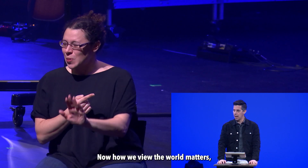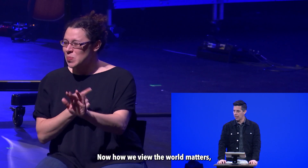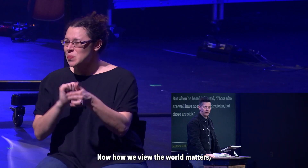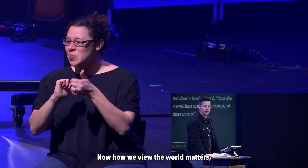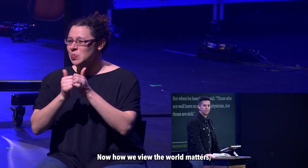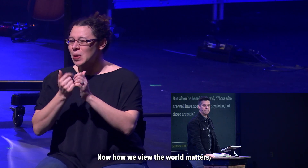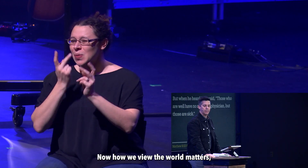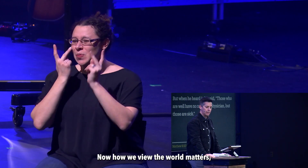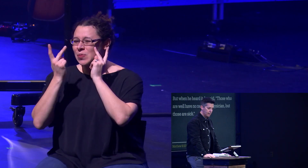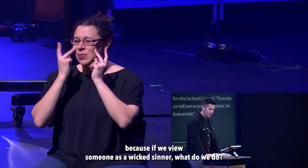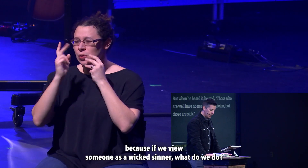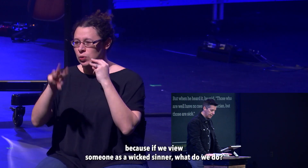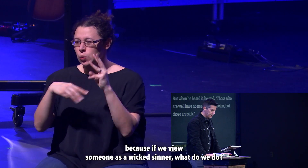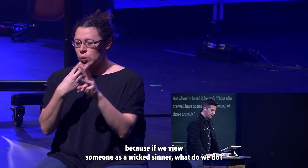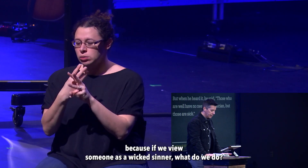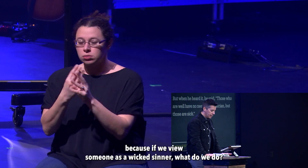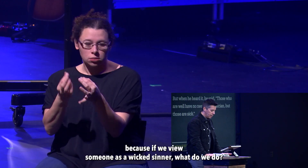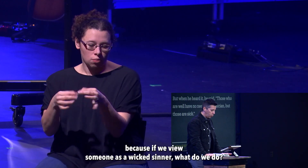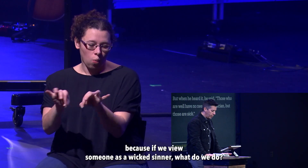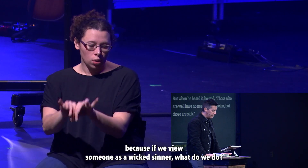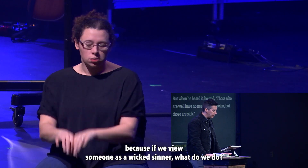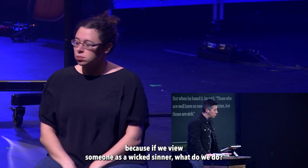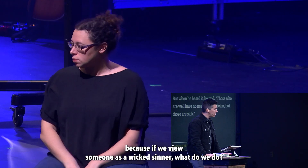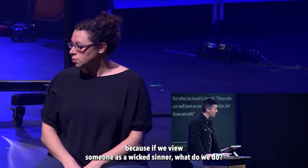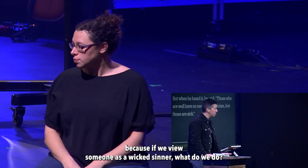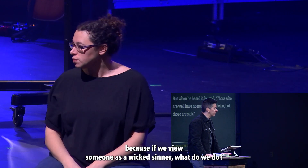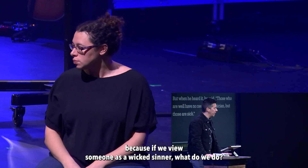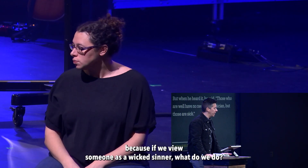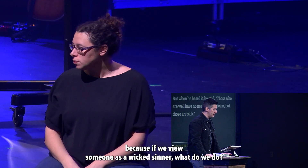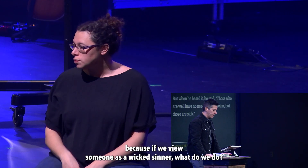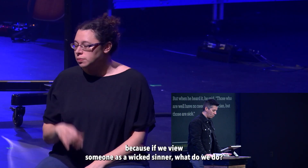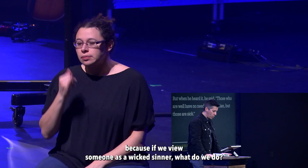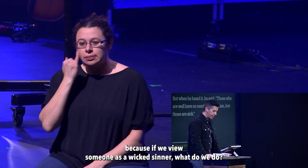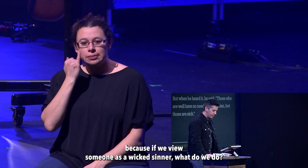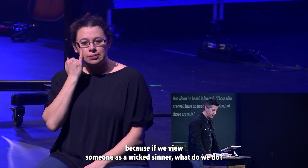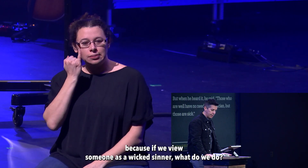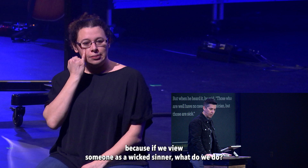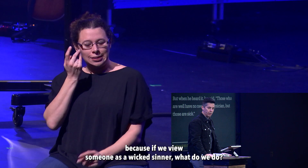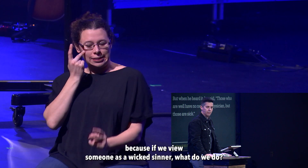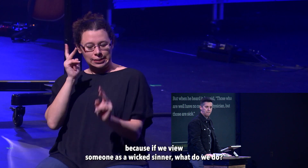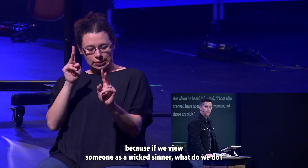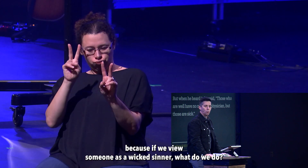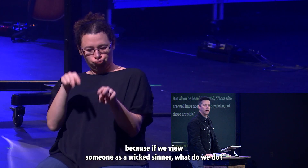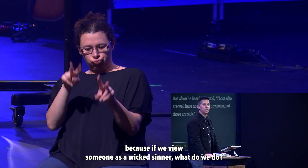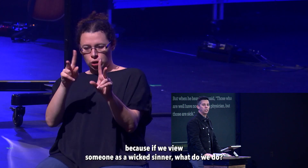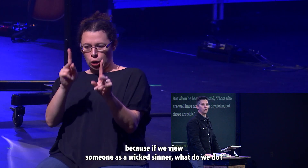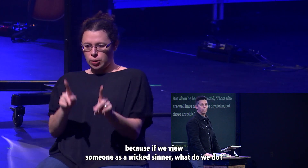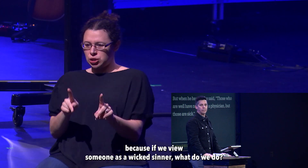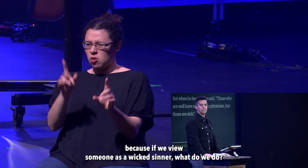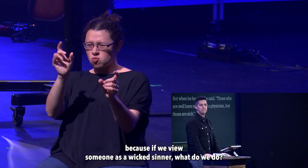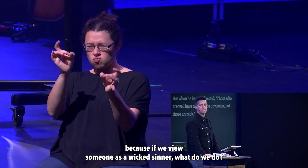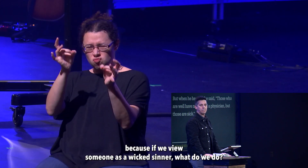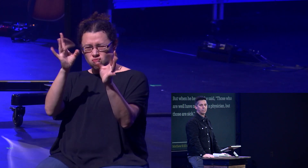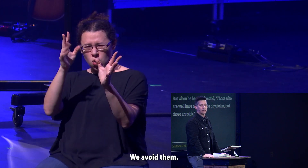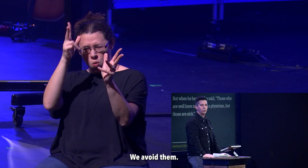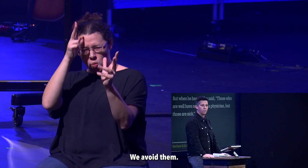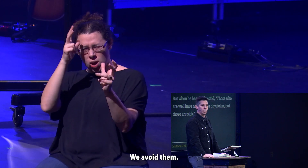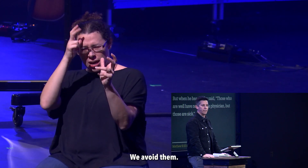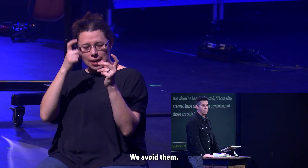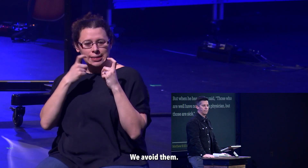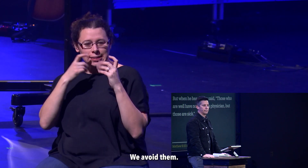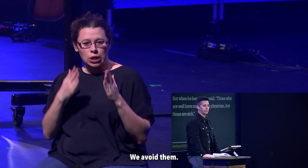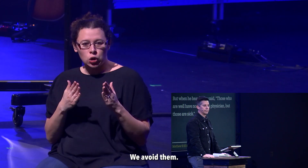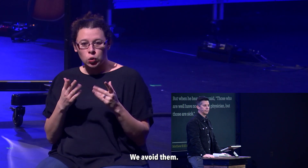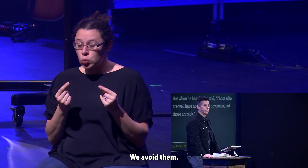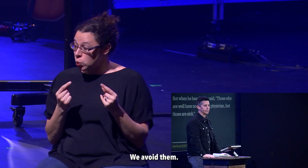world matters. Because if we view someone as a wicked sinner, what do? We